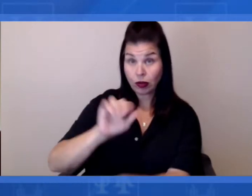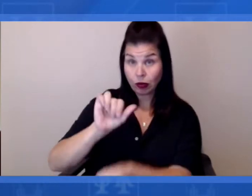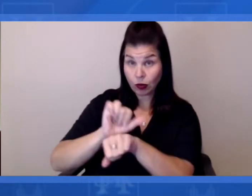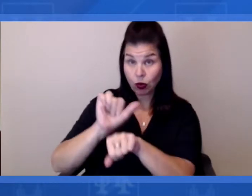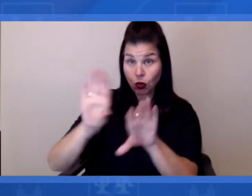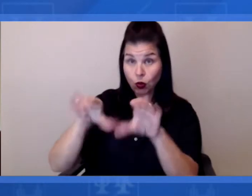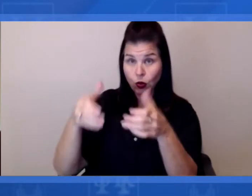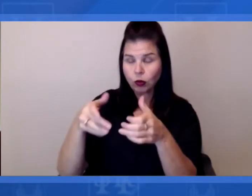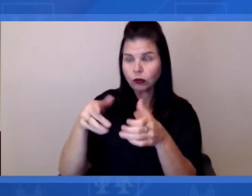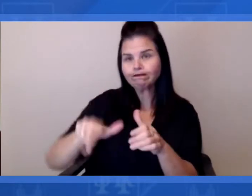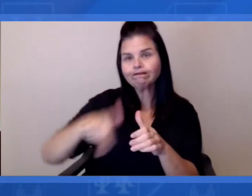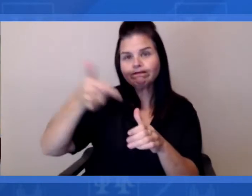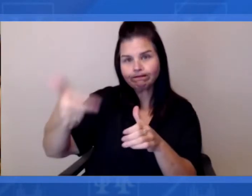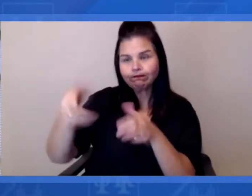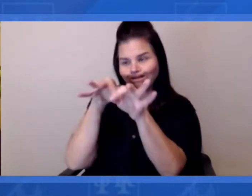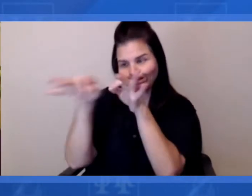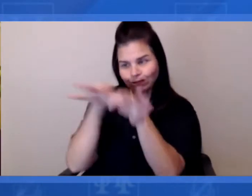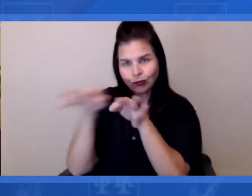do.